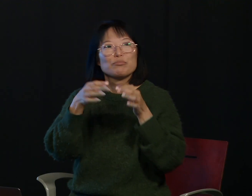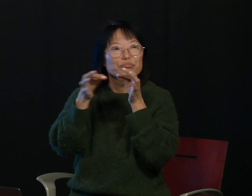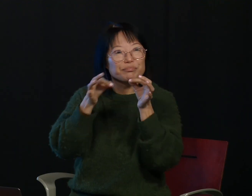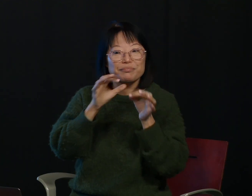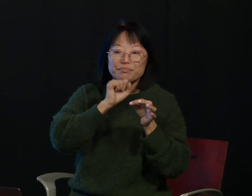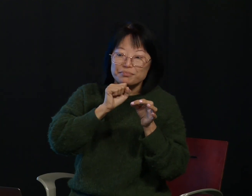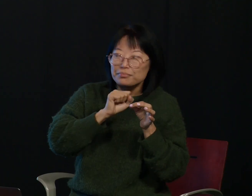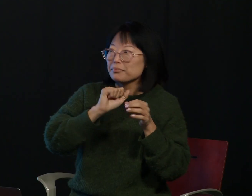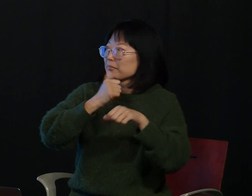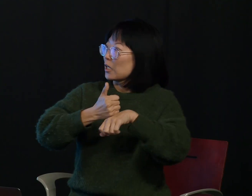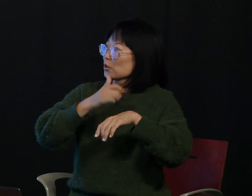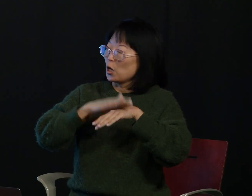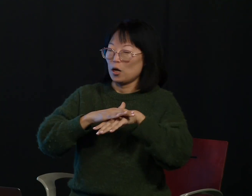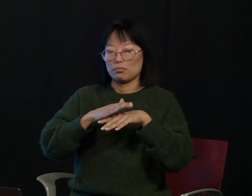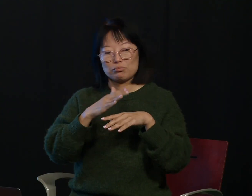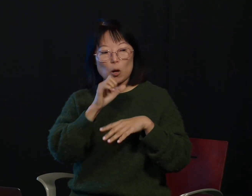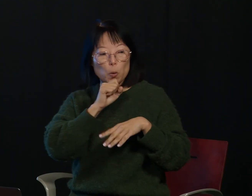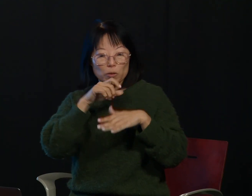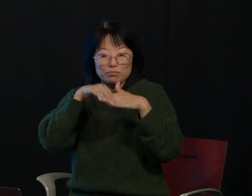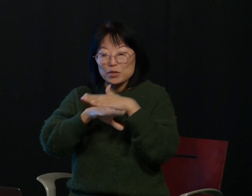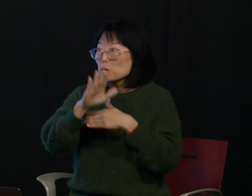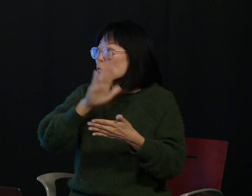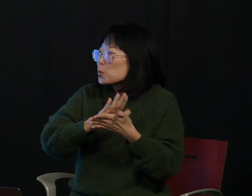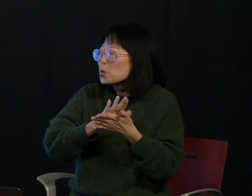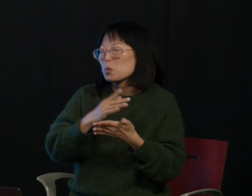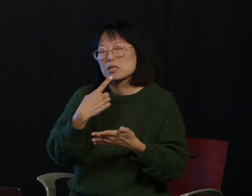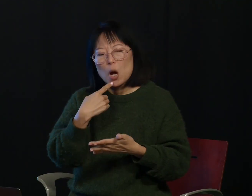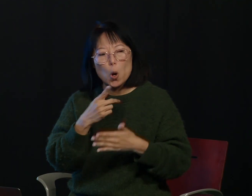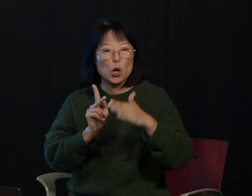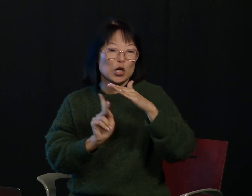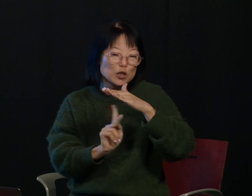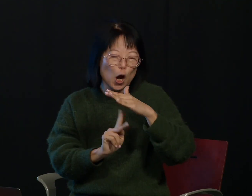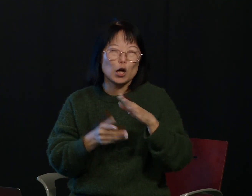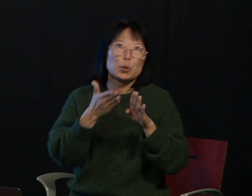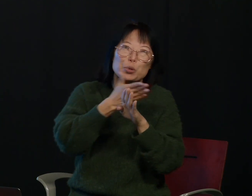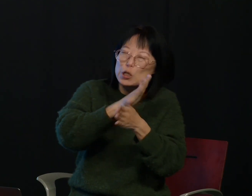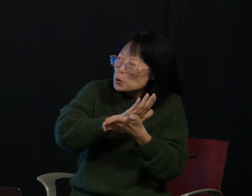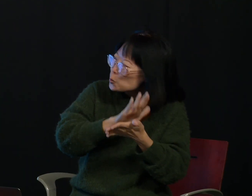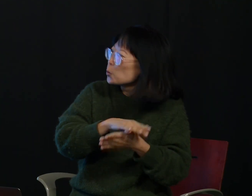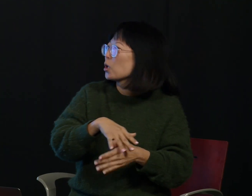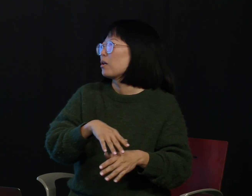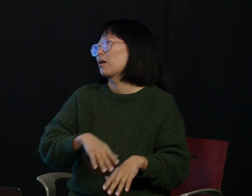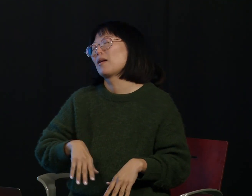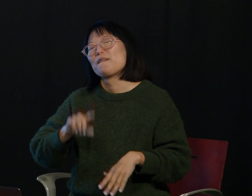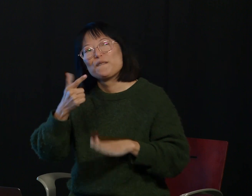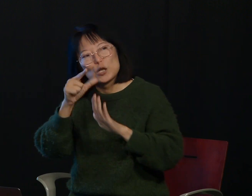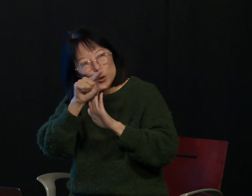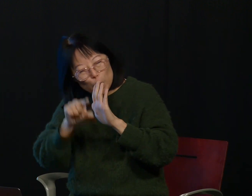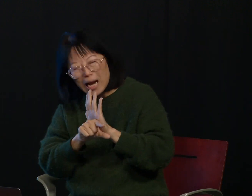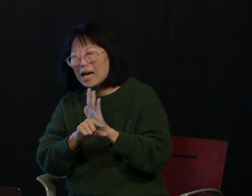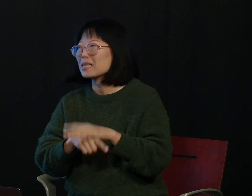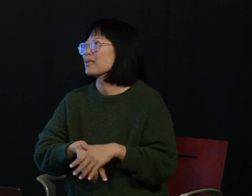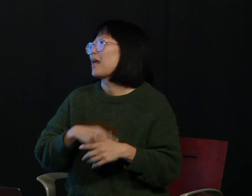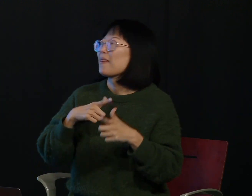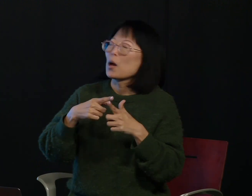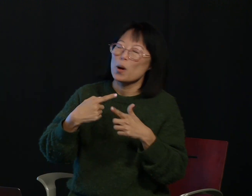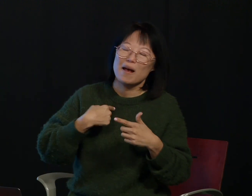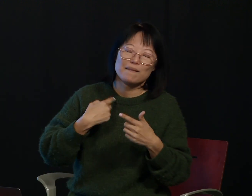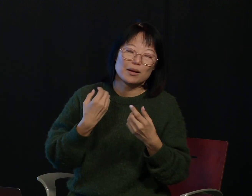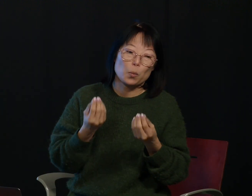define different names based on how old they are when they enter into school. We'll say kindergarten, preschool, first grade, and then we'll have